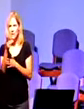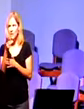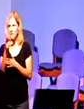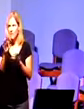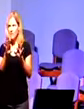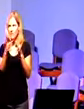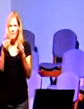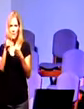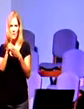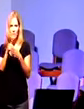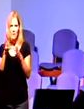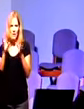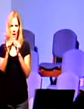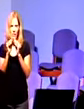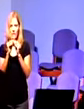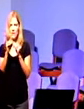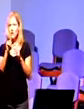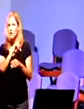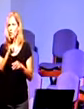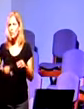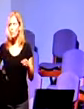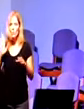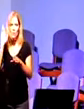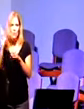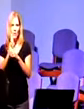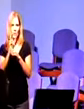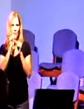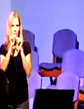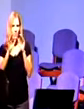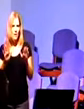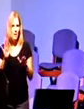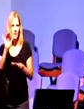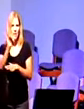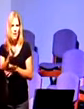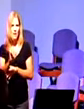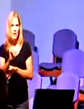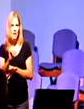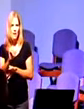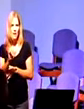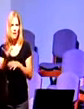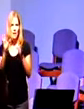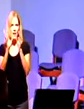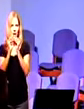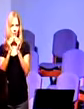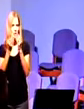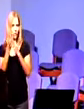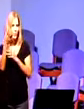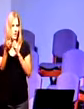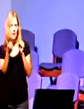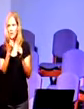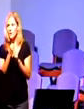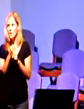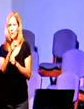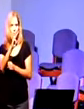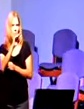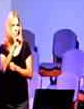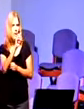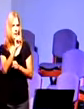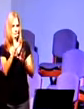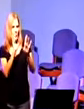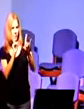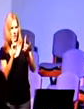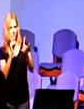Disability Conference. And the Lord is going to use and bless that that conference throughout the year. Mike, can I put you on the